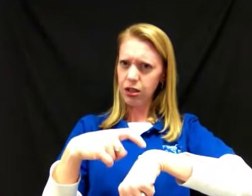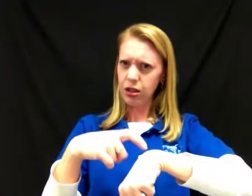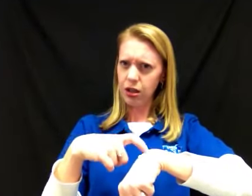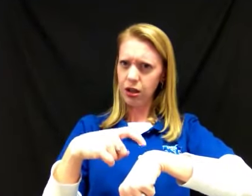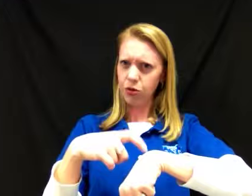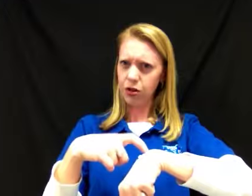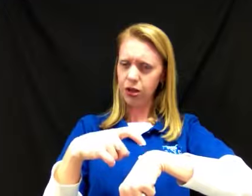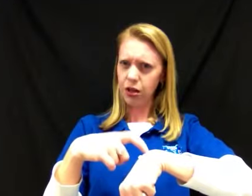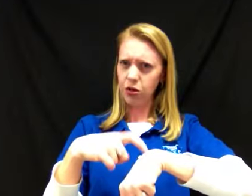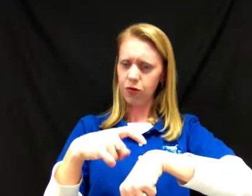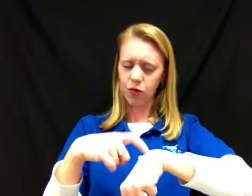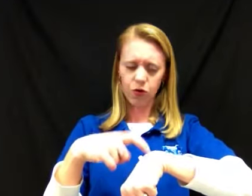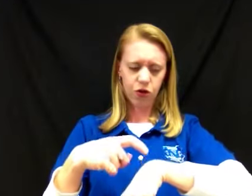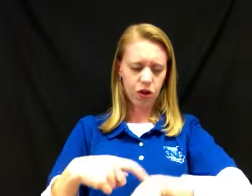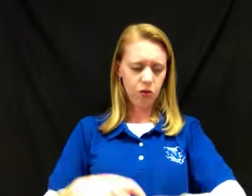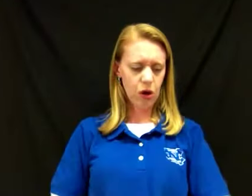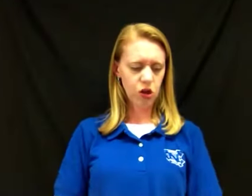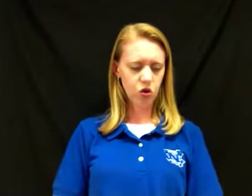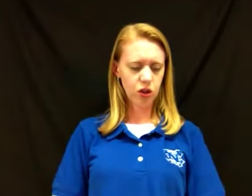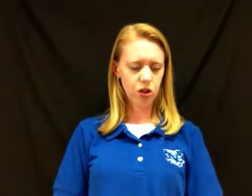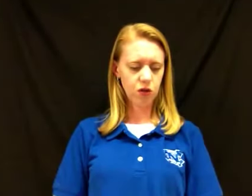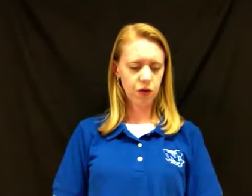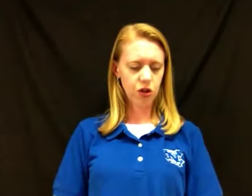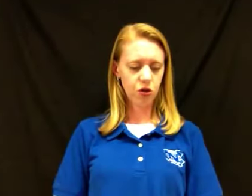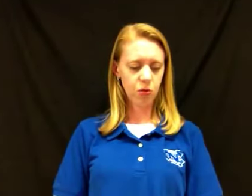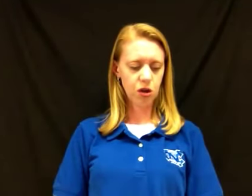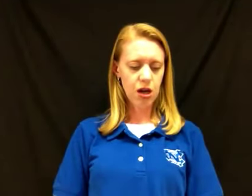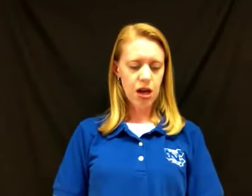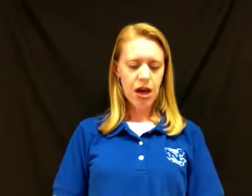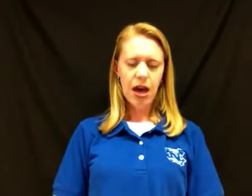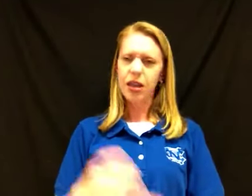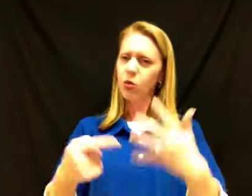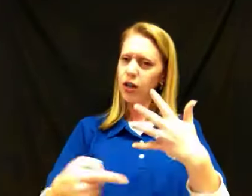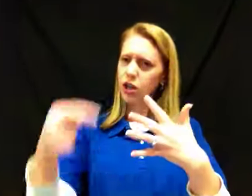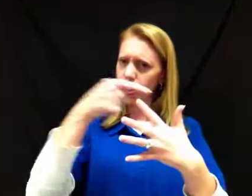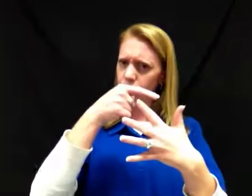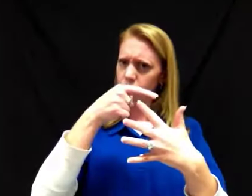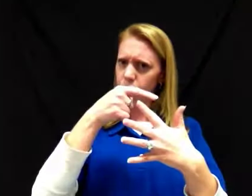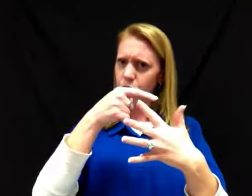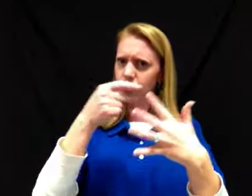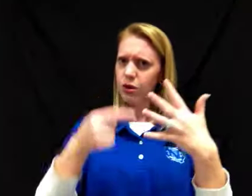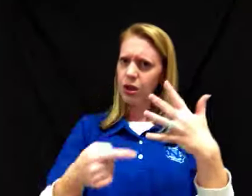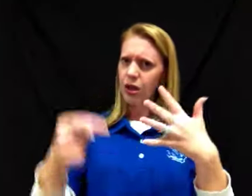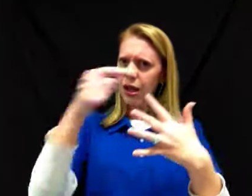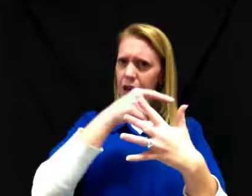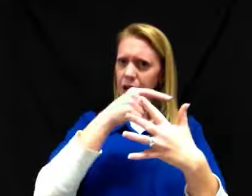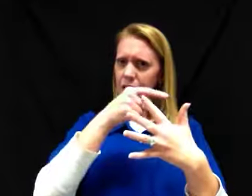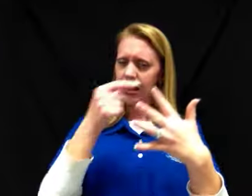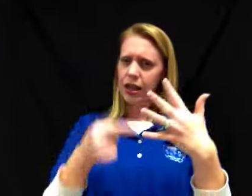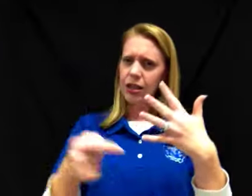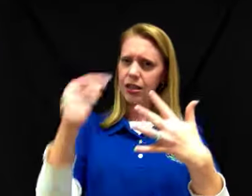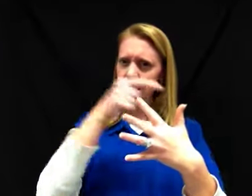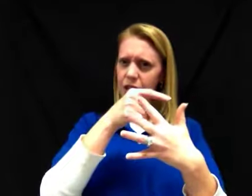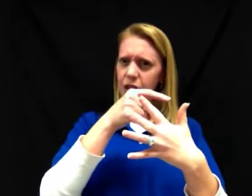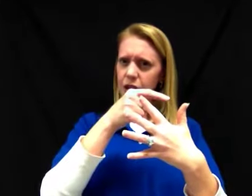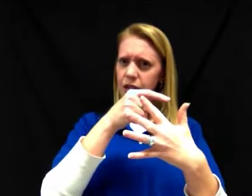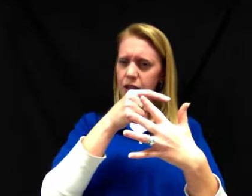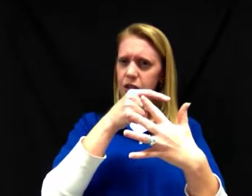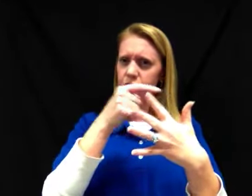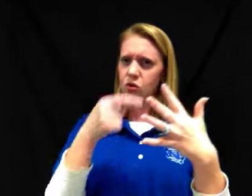and then eyebrows together, head forward for your WH question facial grammar. And then what year are you? And again, this is in the context of school.